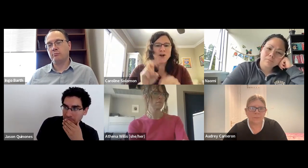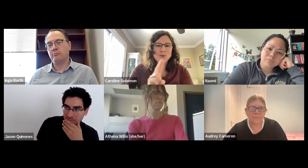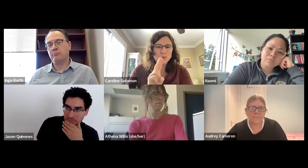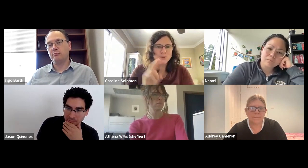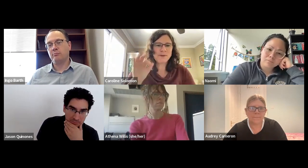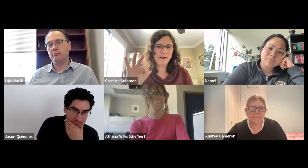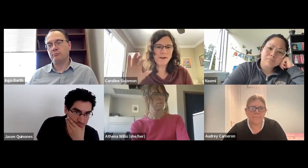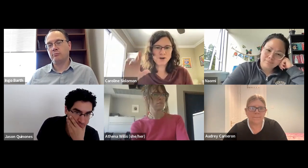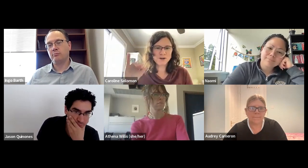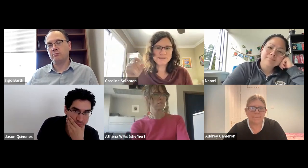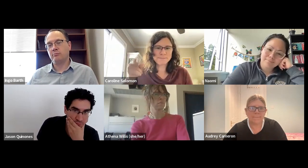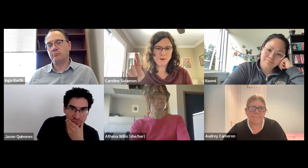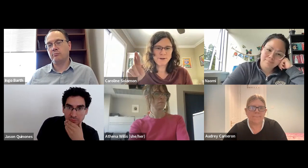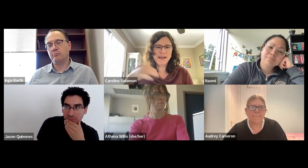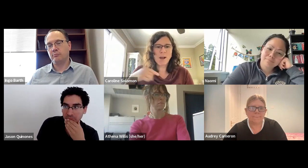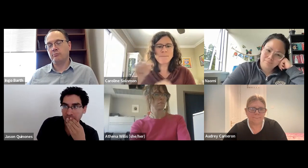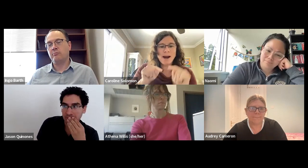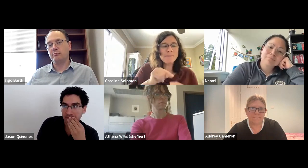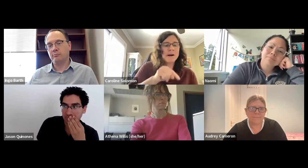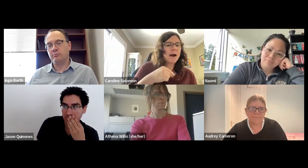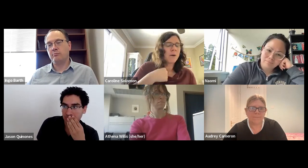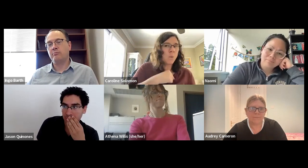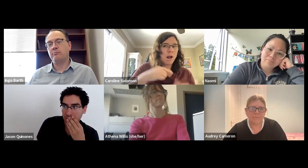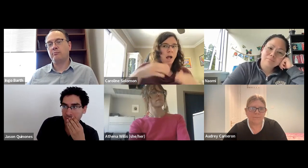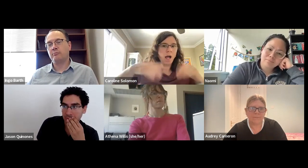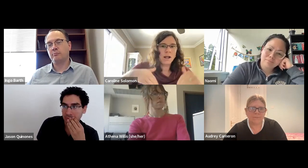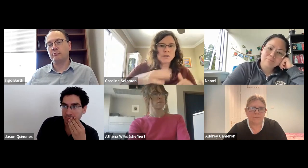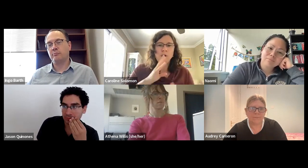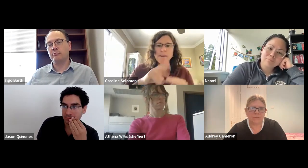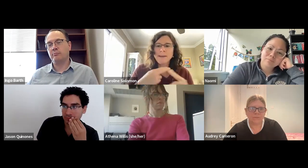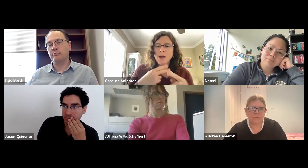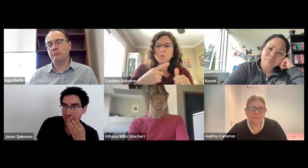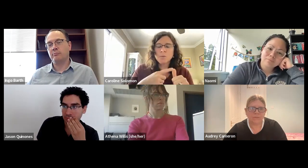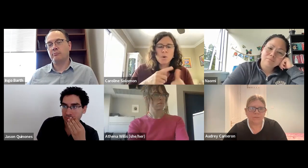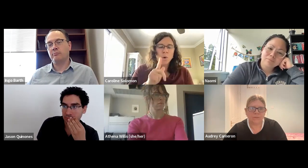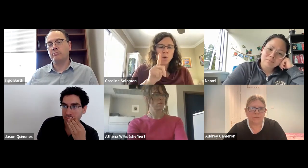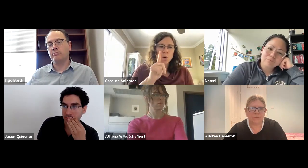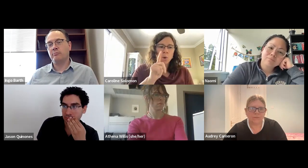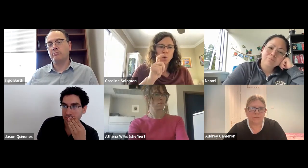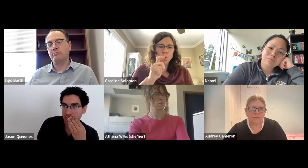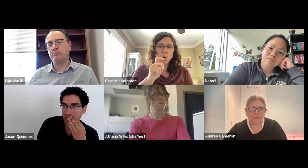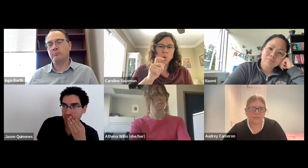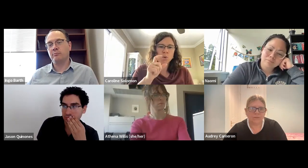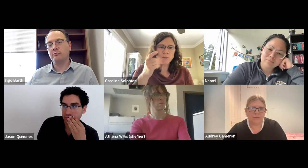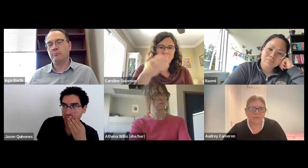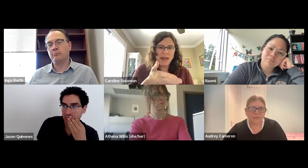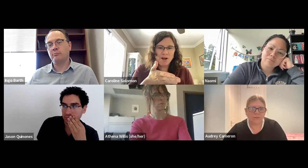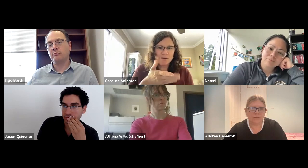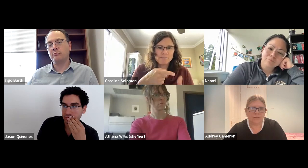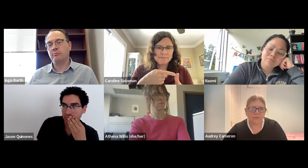it. What will be the ethical use of CRISPR? You know, not talking yet about